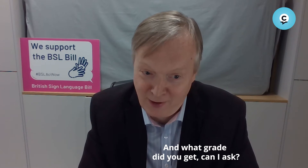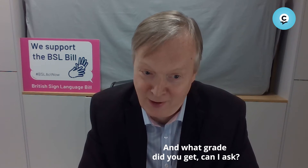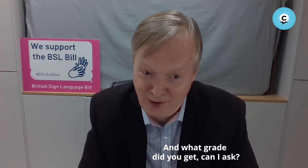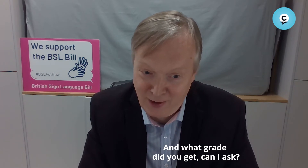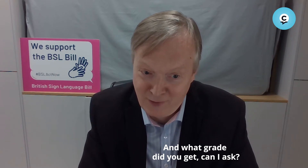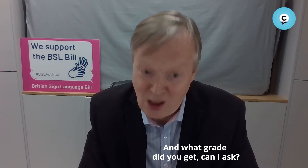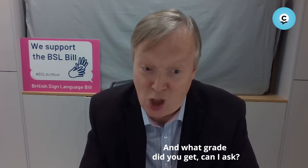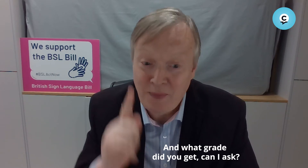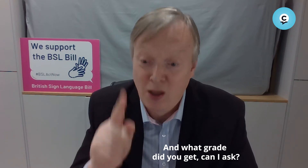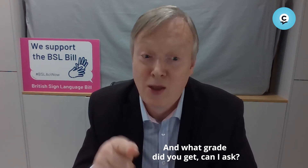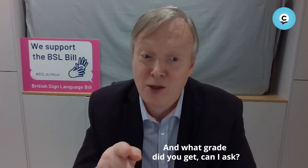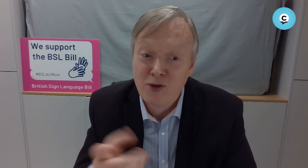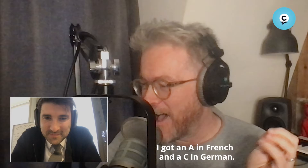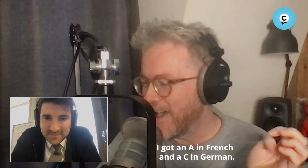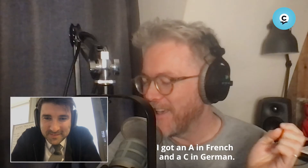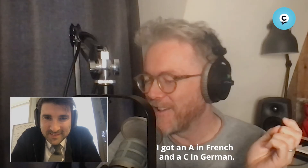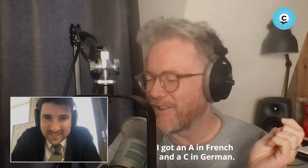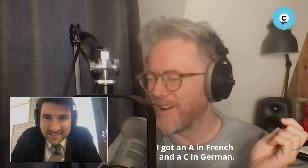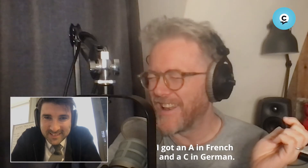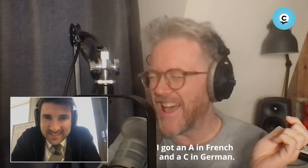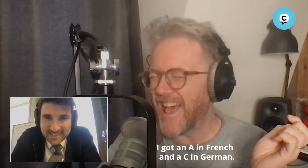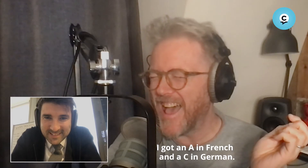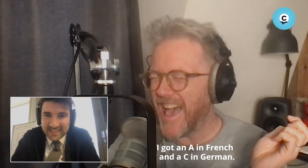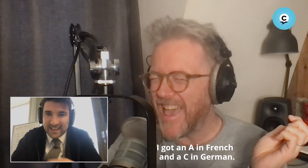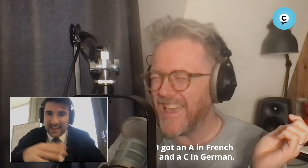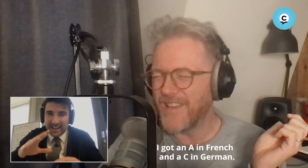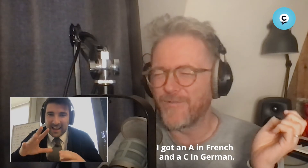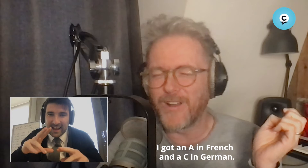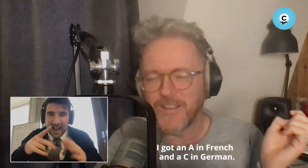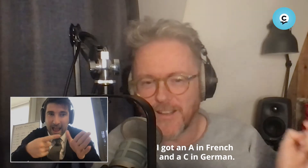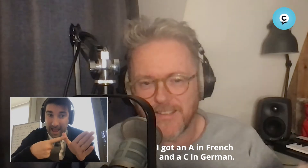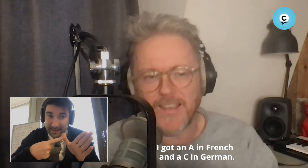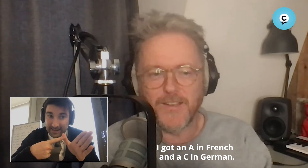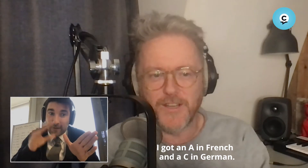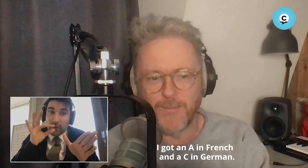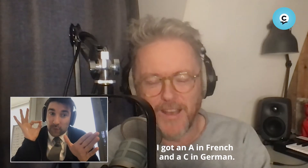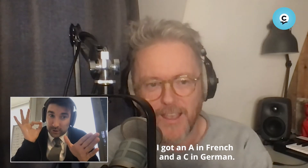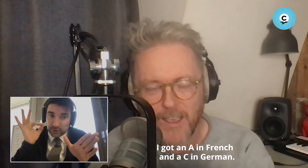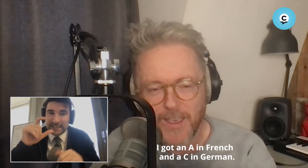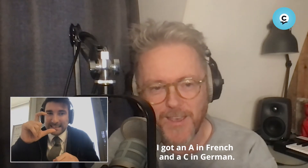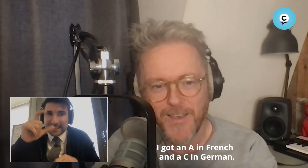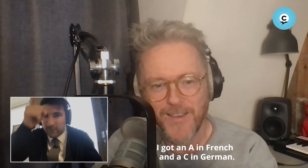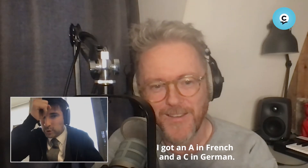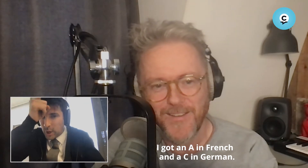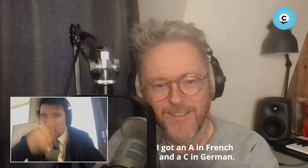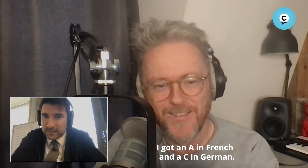what grade did you get, can I ask? I got an A in French and a C in German.